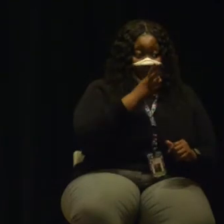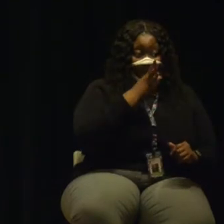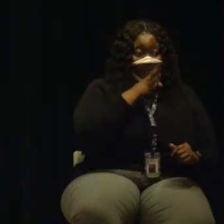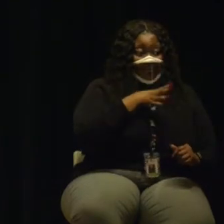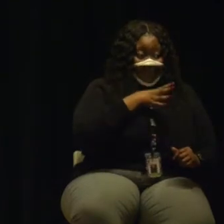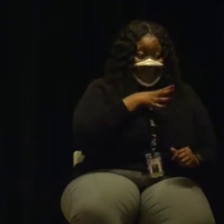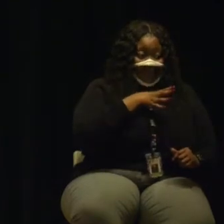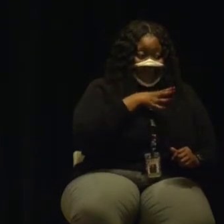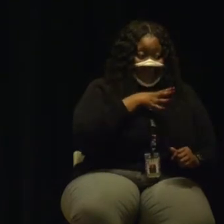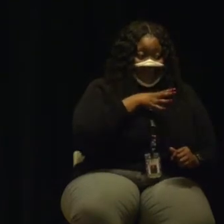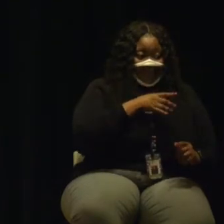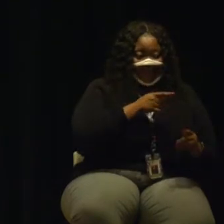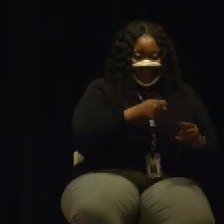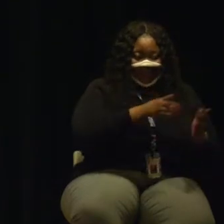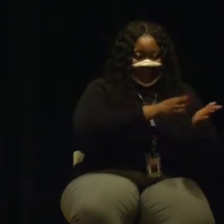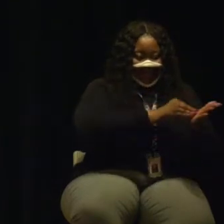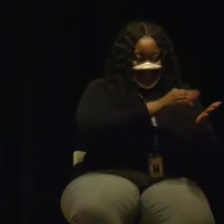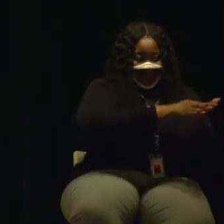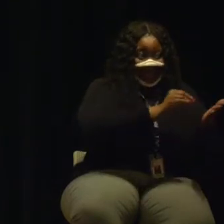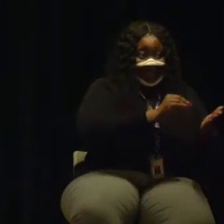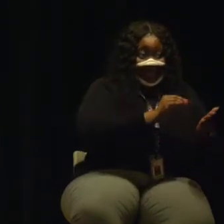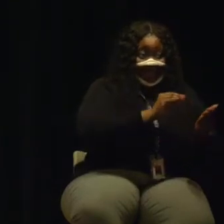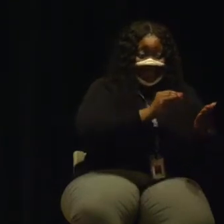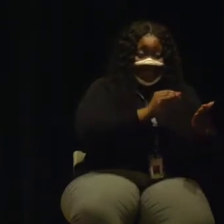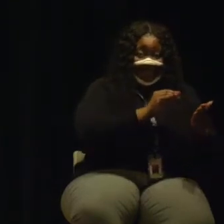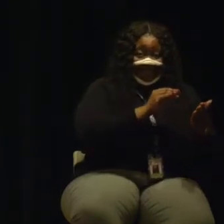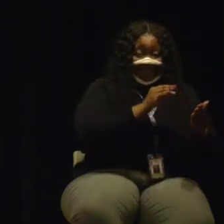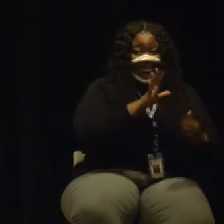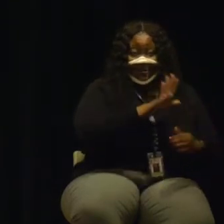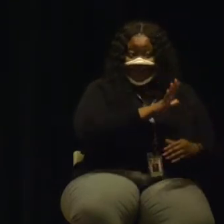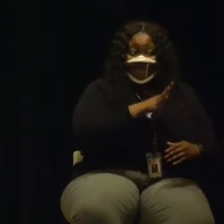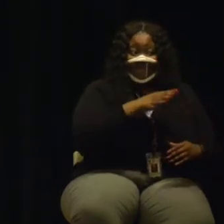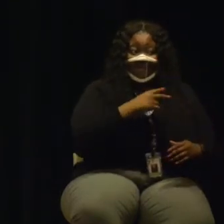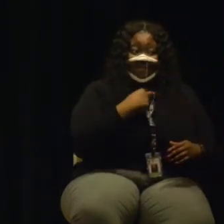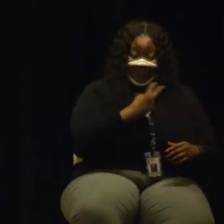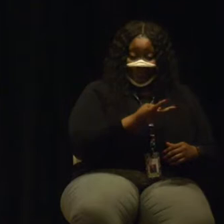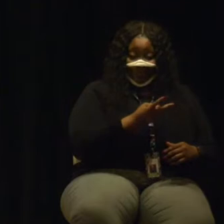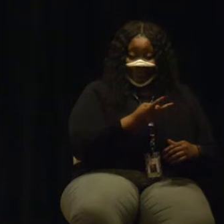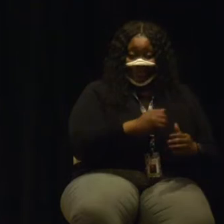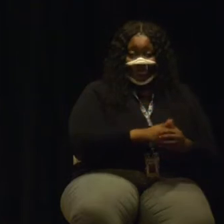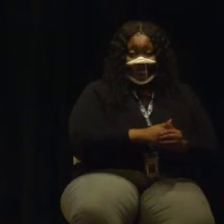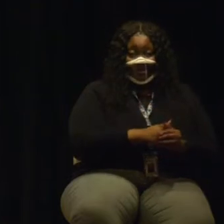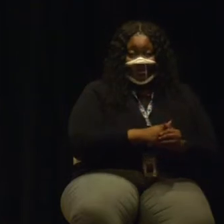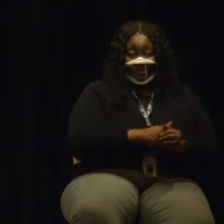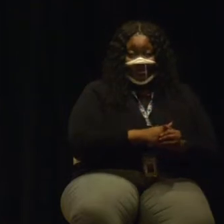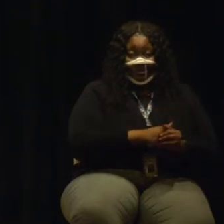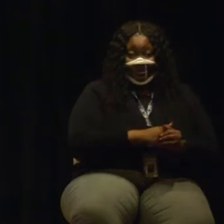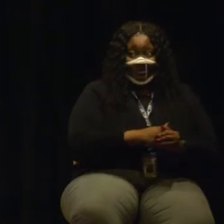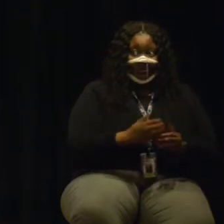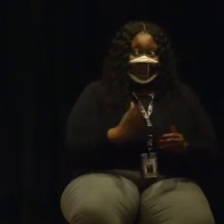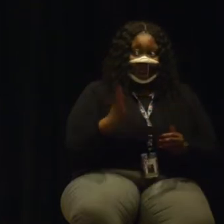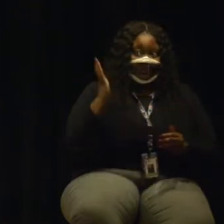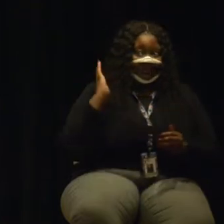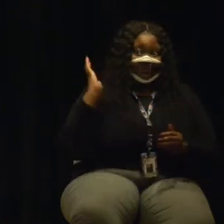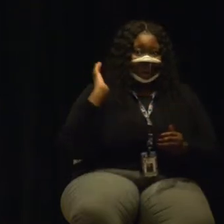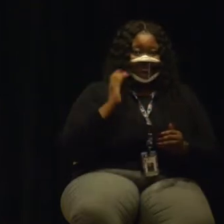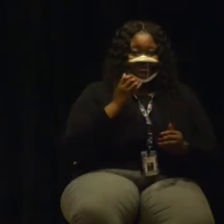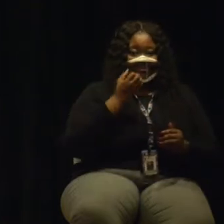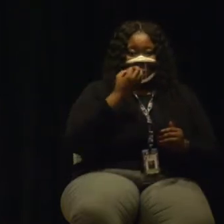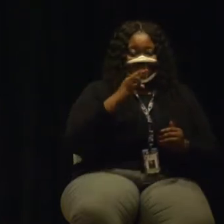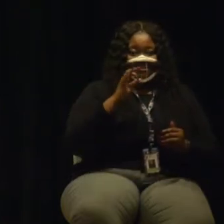writing in this voice, right? And not just a white woman, but a white woman in 1910 who's going to be married to a black